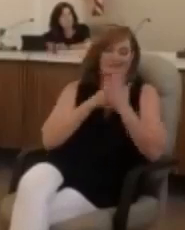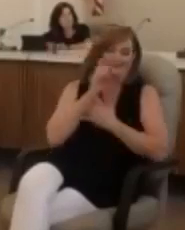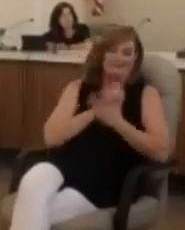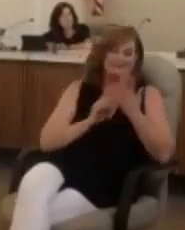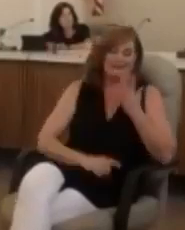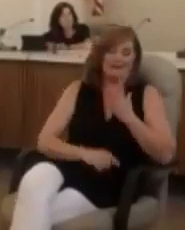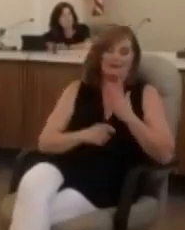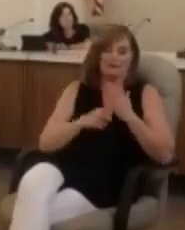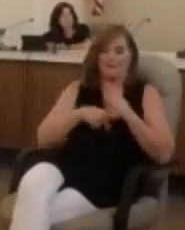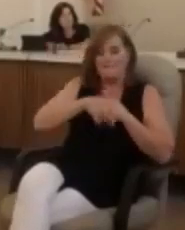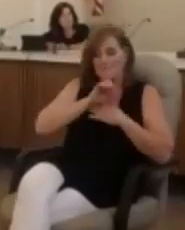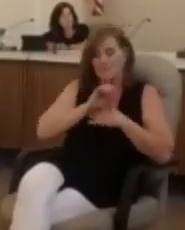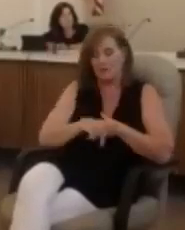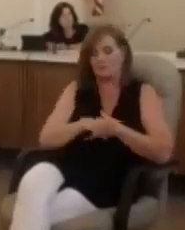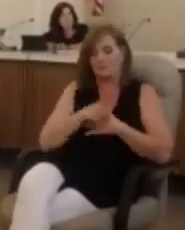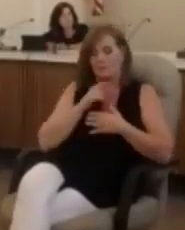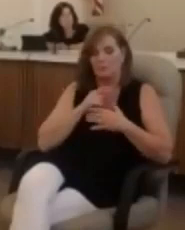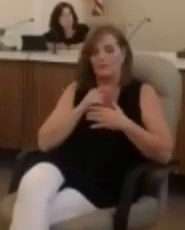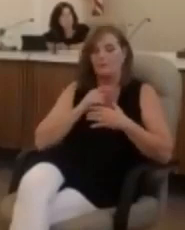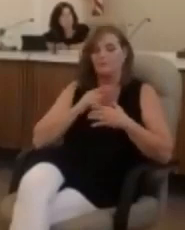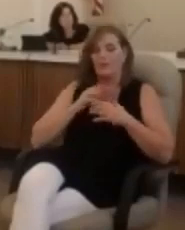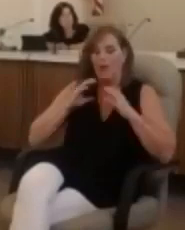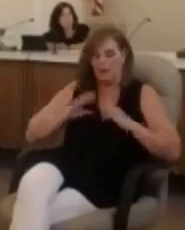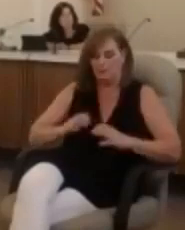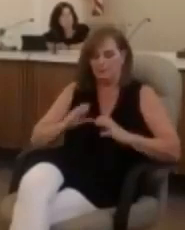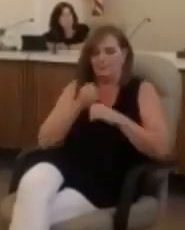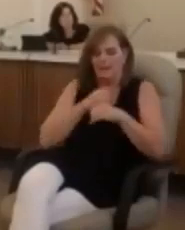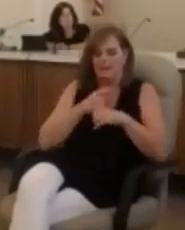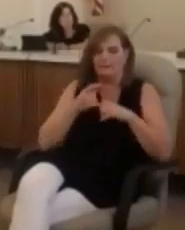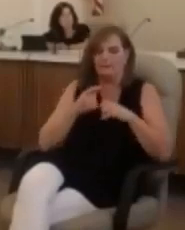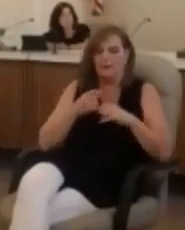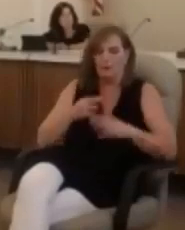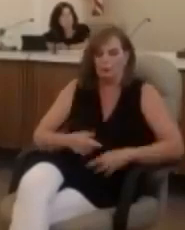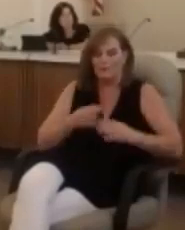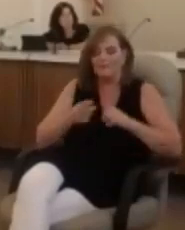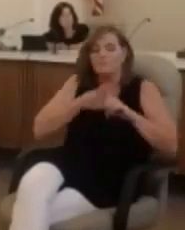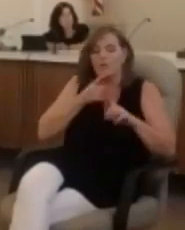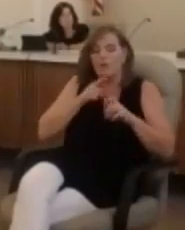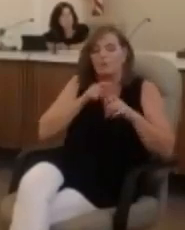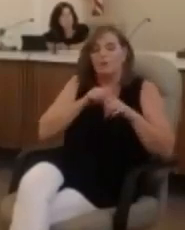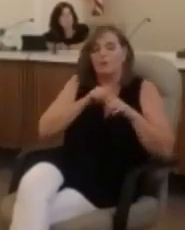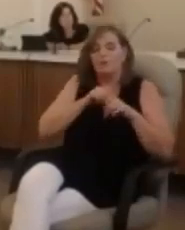created from, you know, residents from that area, as well as